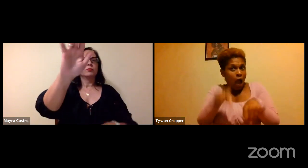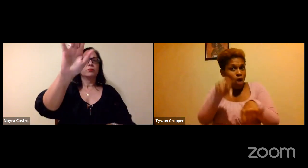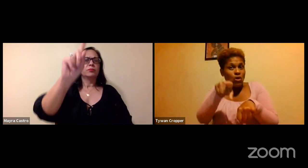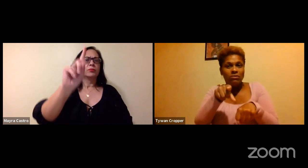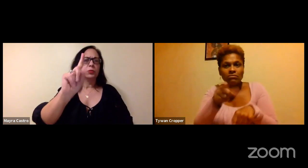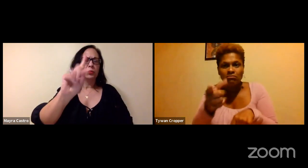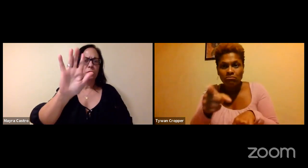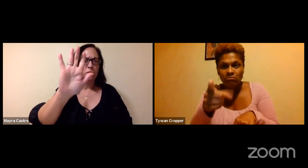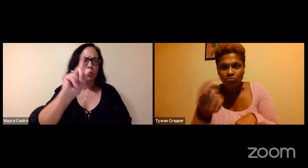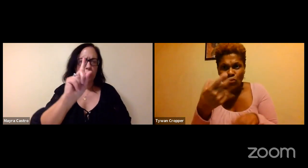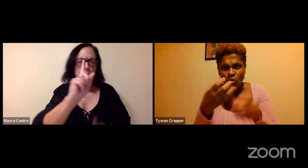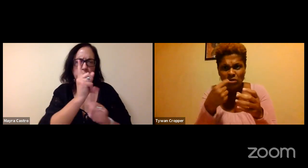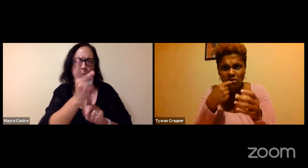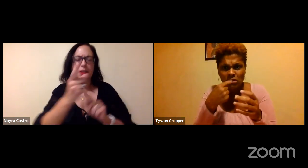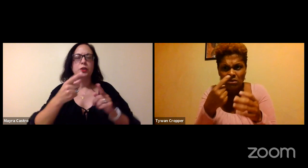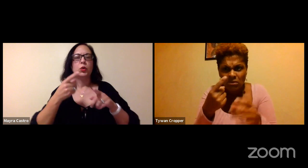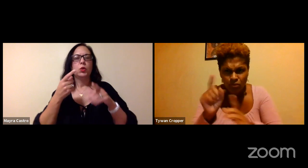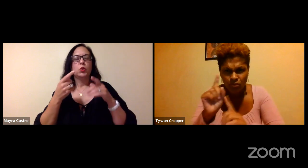positions.